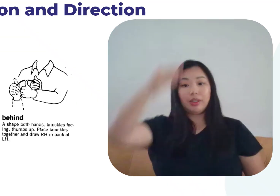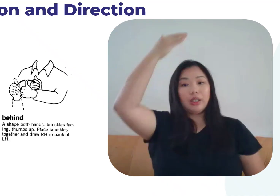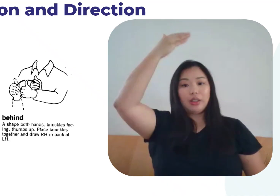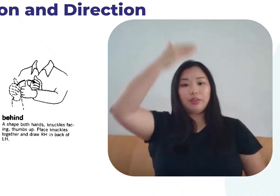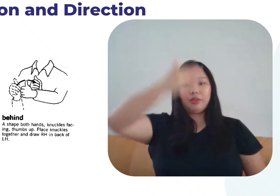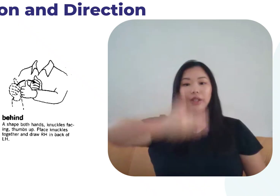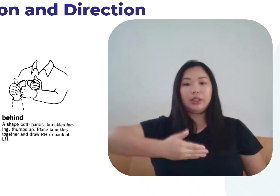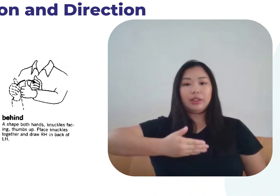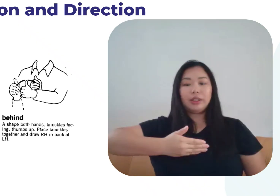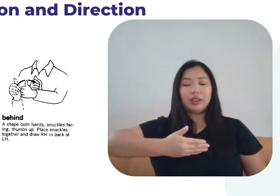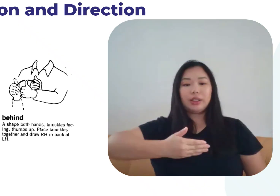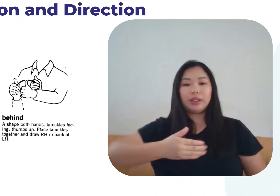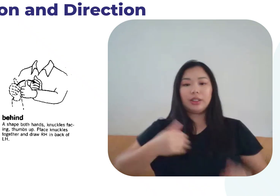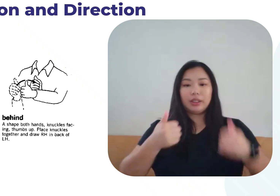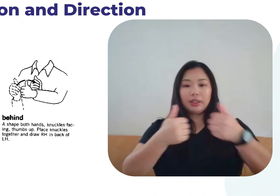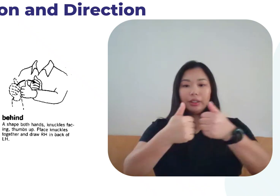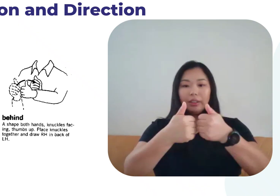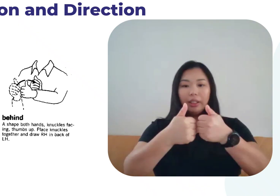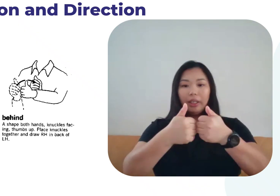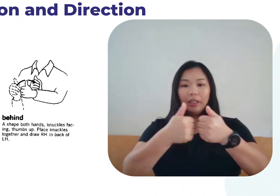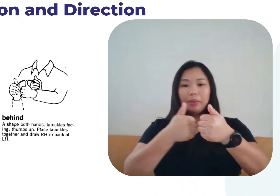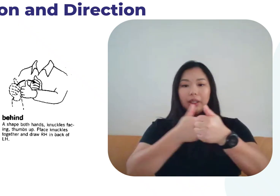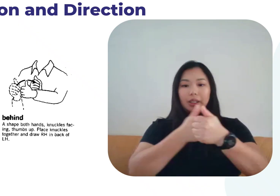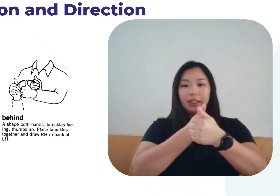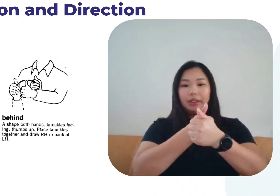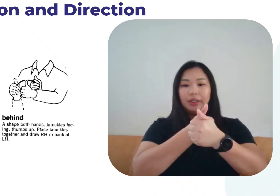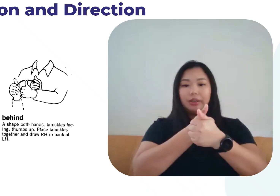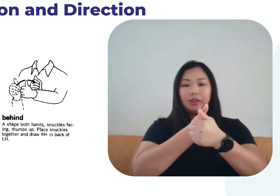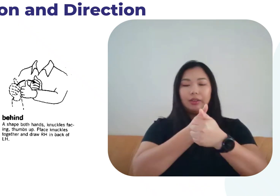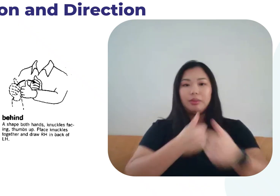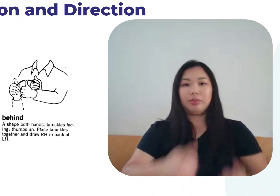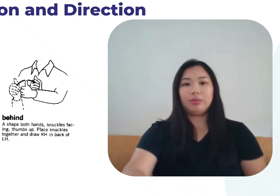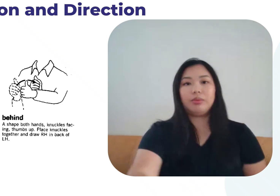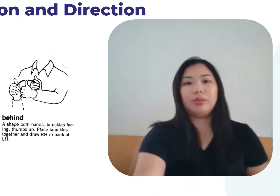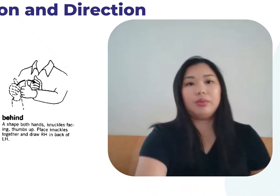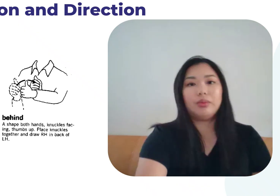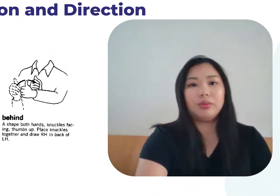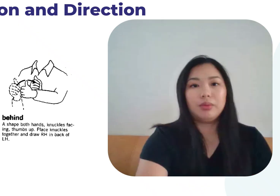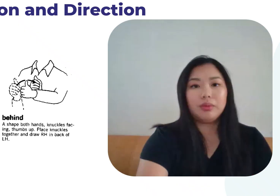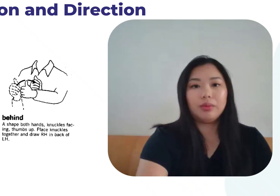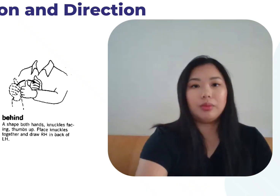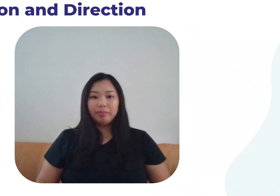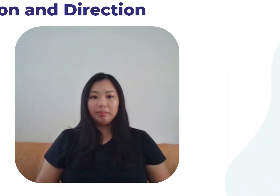have front and behind.